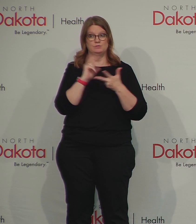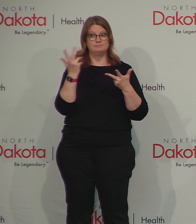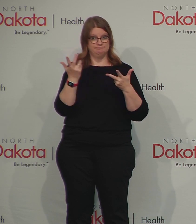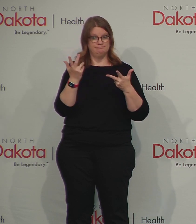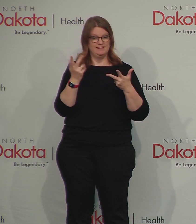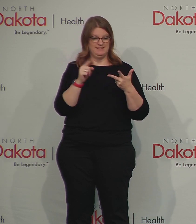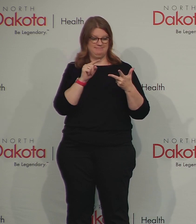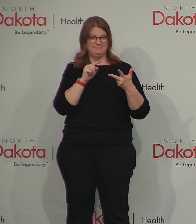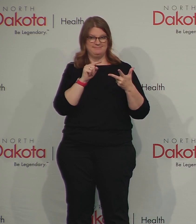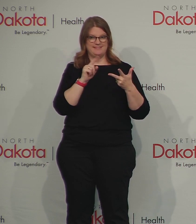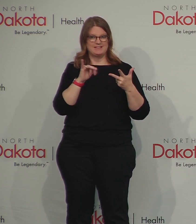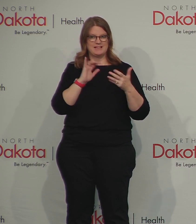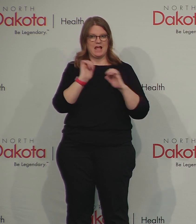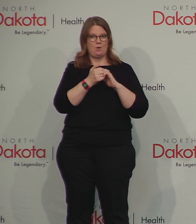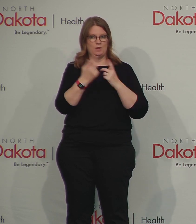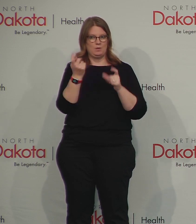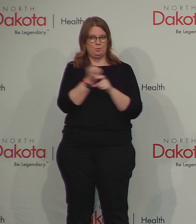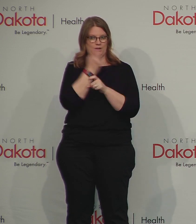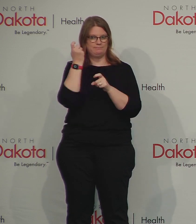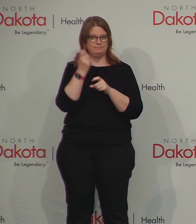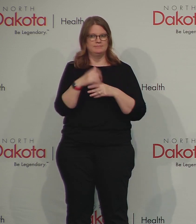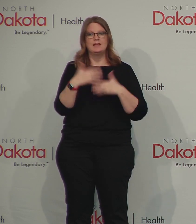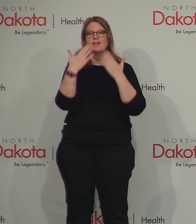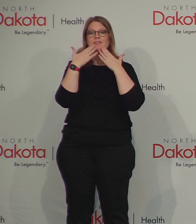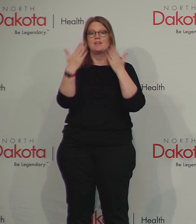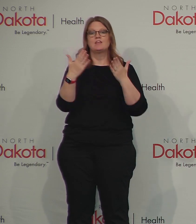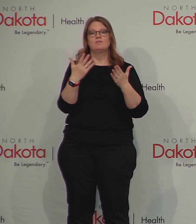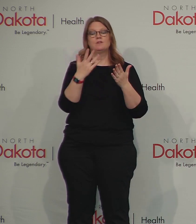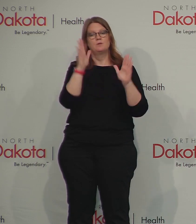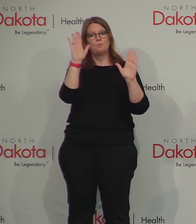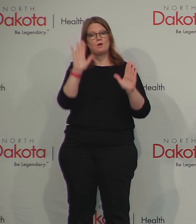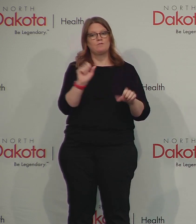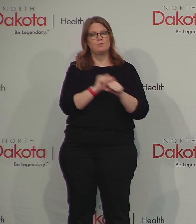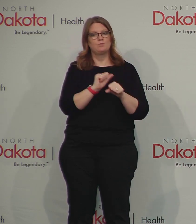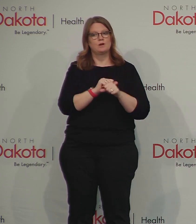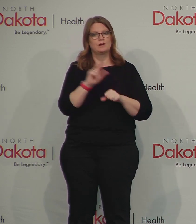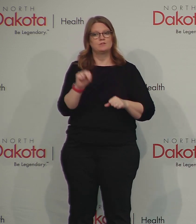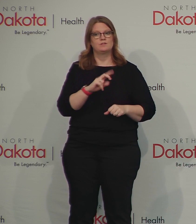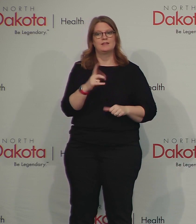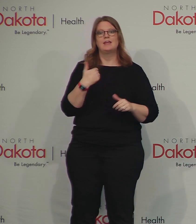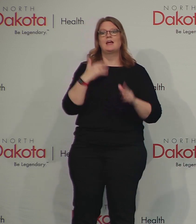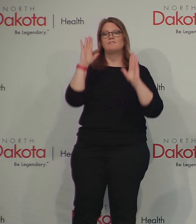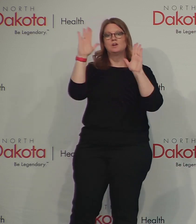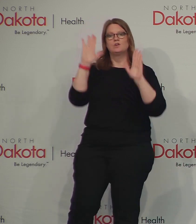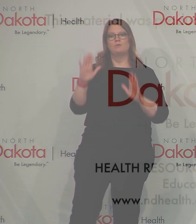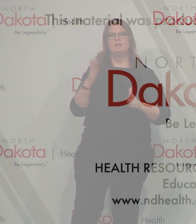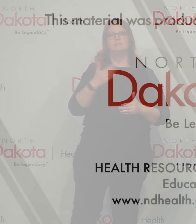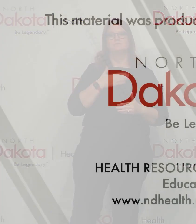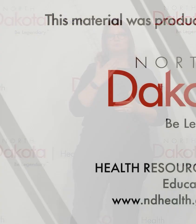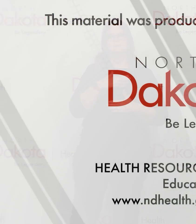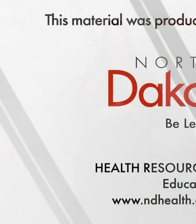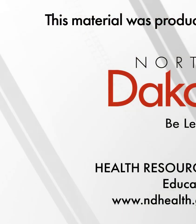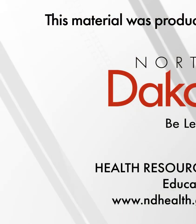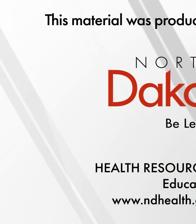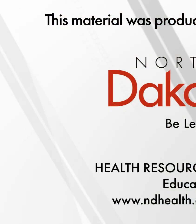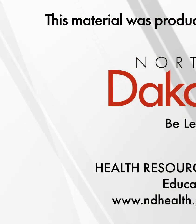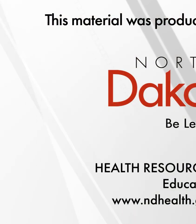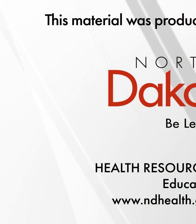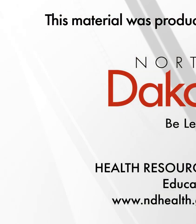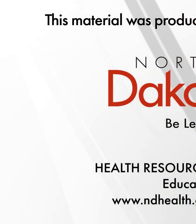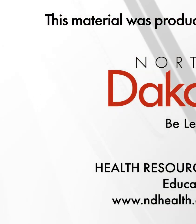path towards victory. Thanks, everybody. Keep up the great work, North Dakota, and have a great Christmas holiday next week.